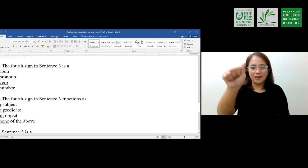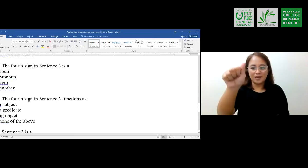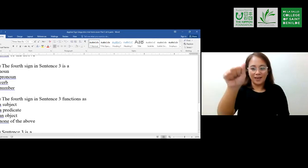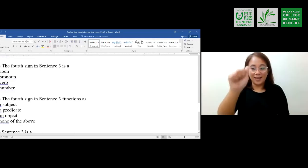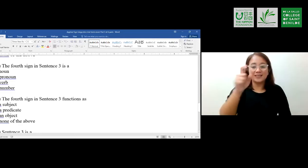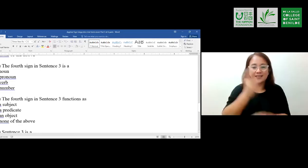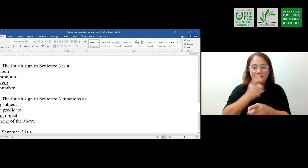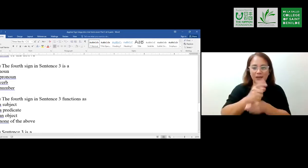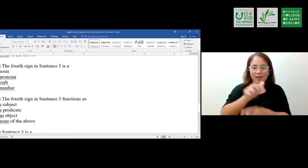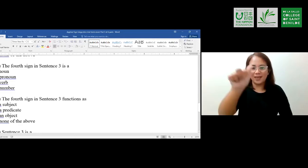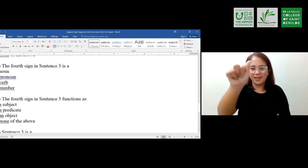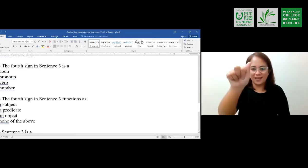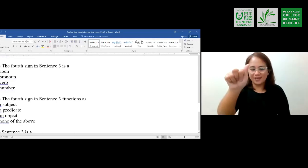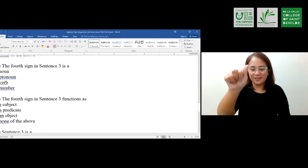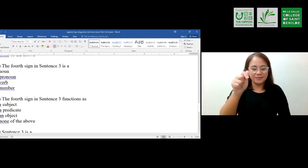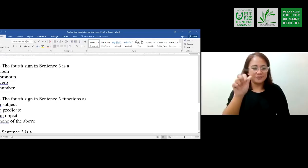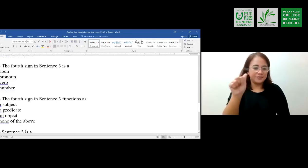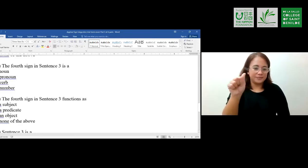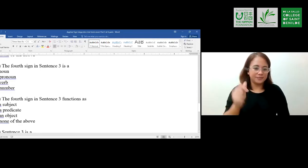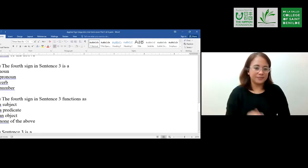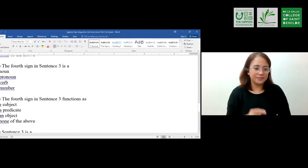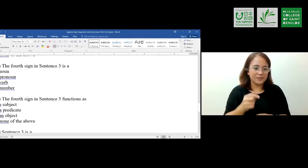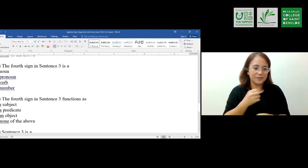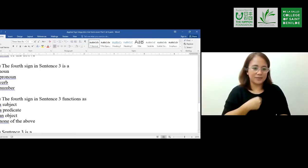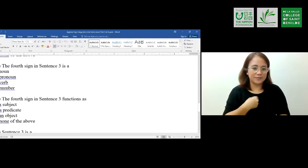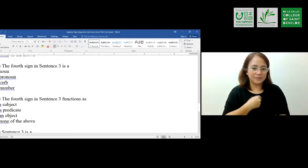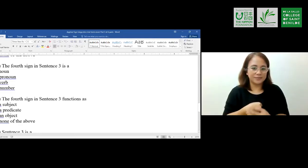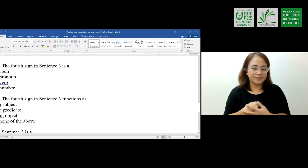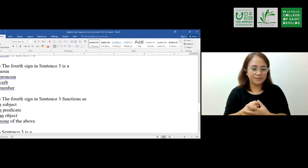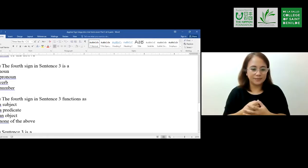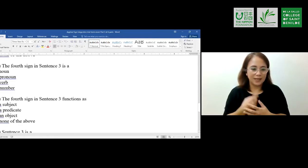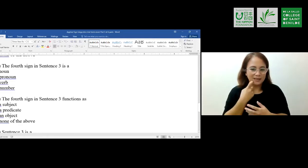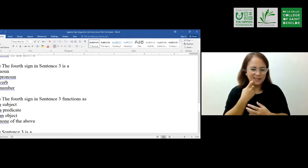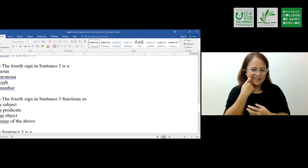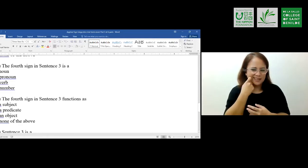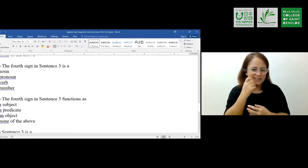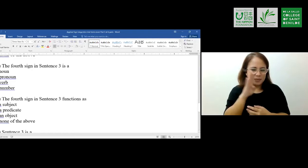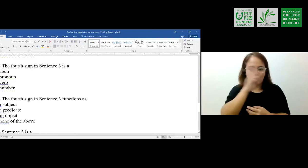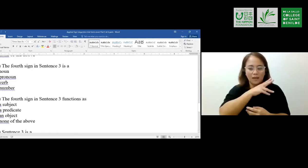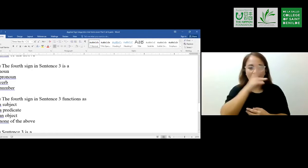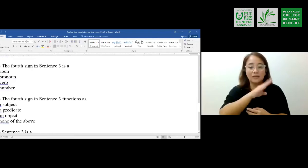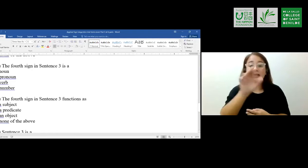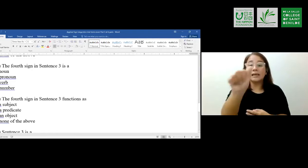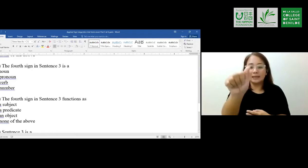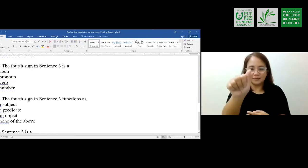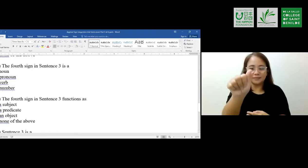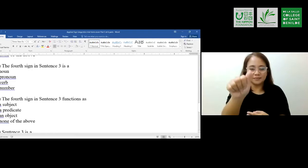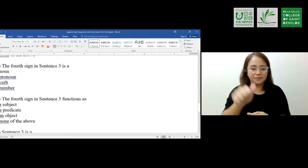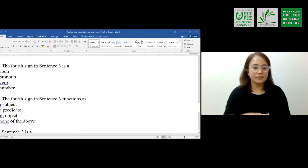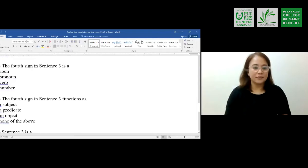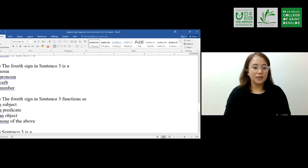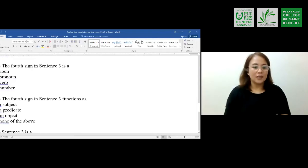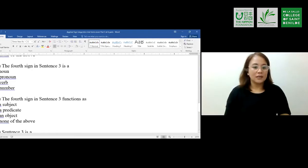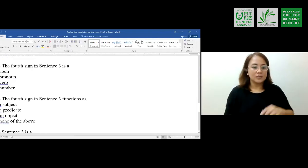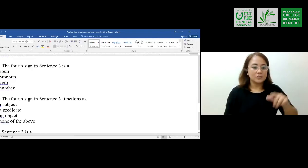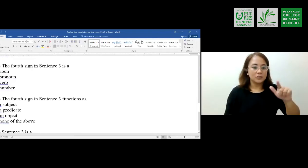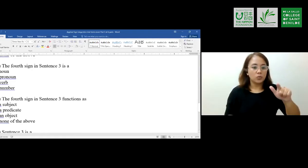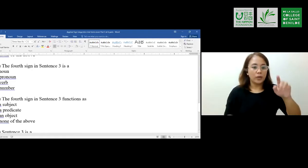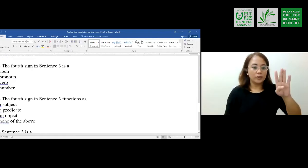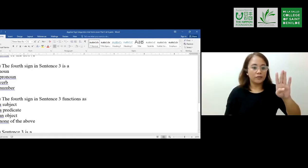correct. Sorry, I said B by mistake. Okay, and the fourth sign in sentence 3